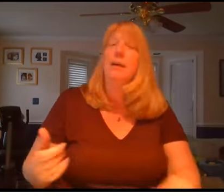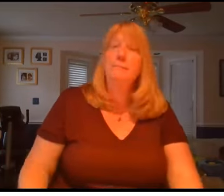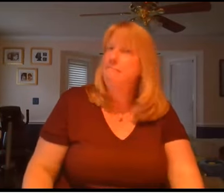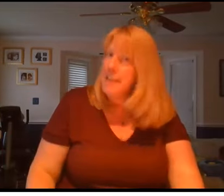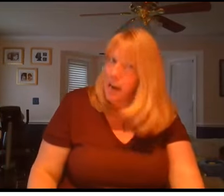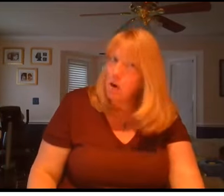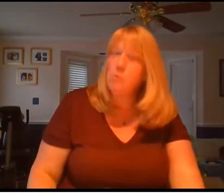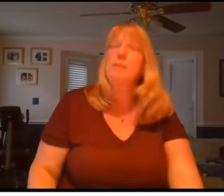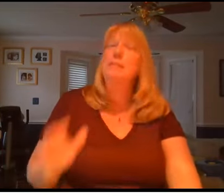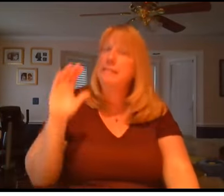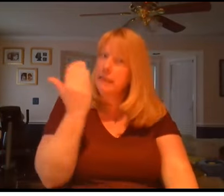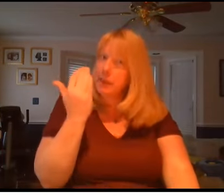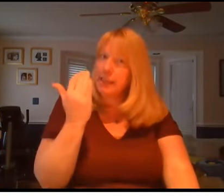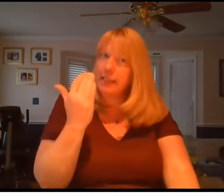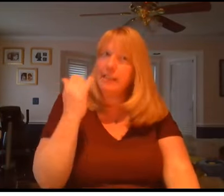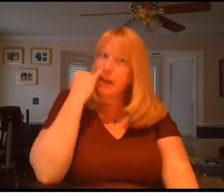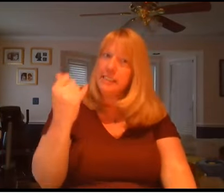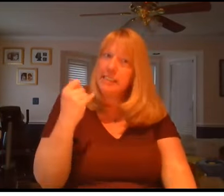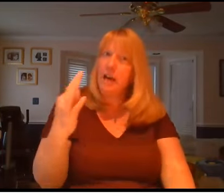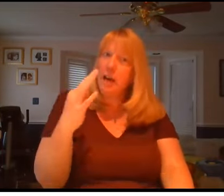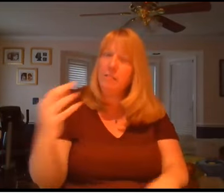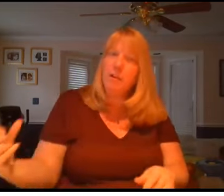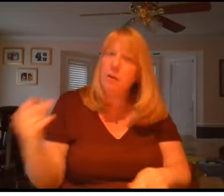at that time, ASL wasn't identified as a language.